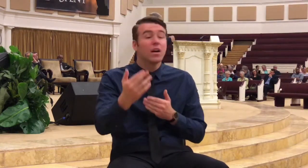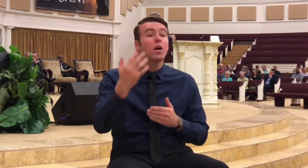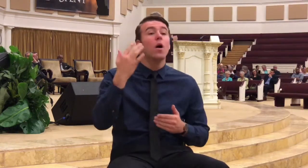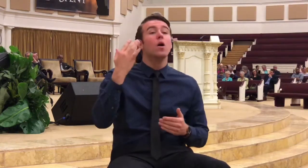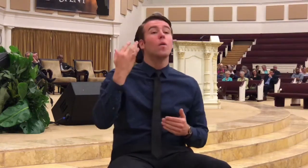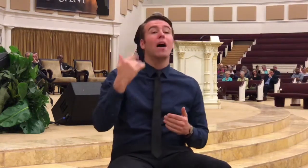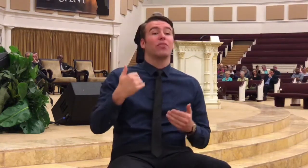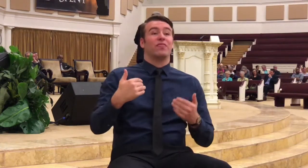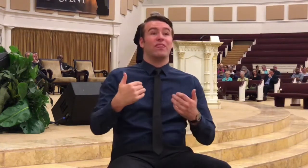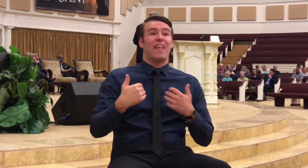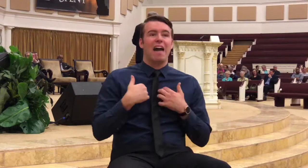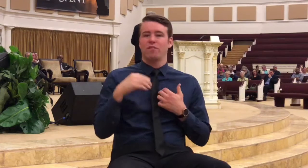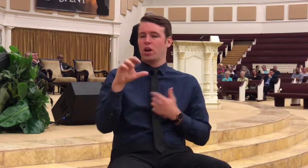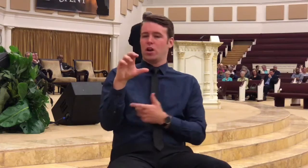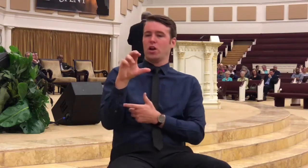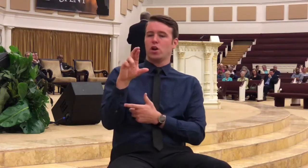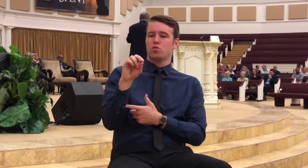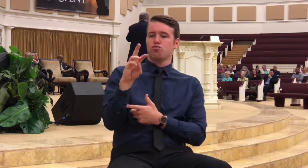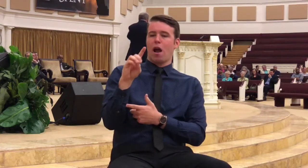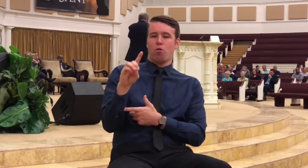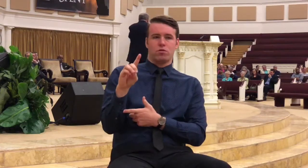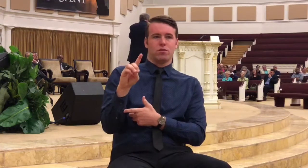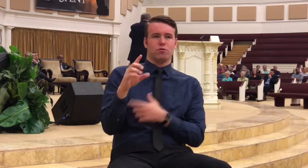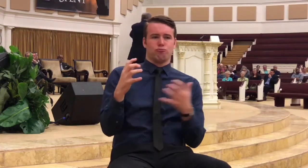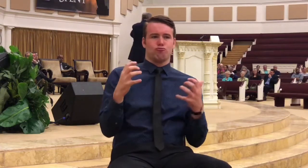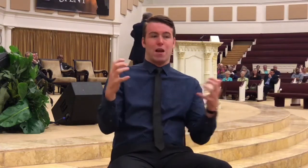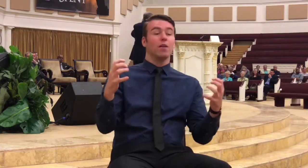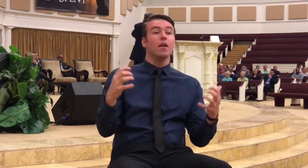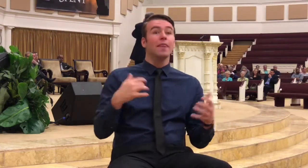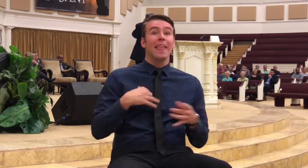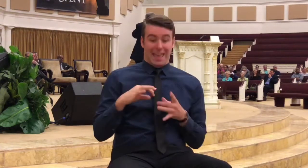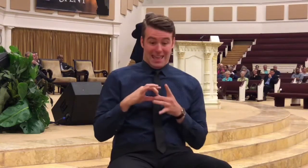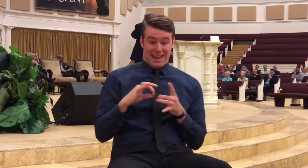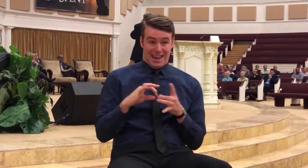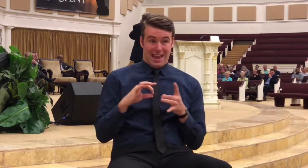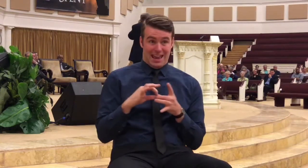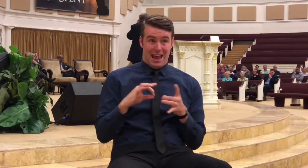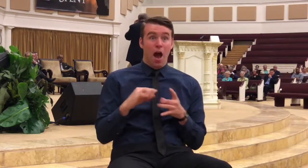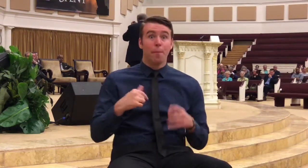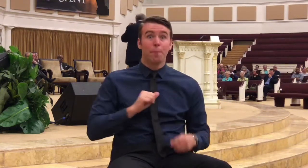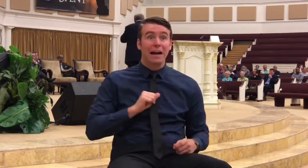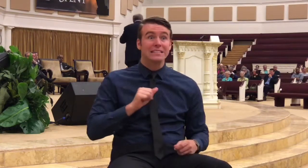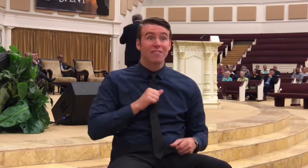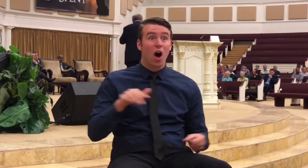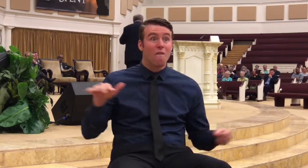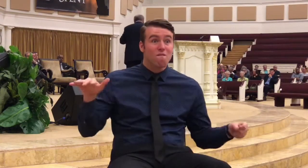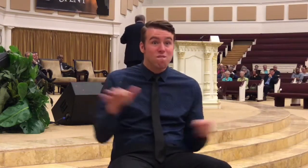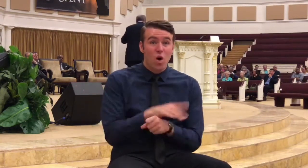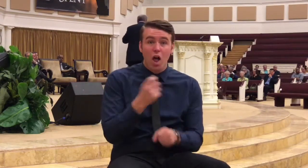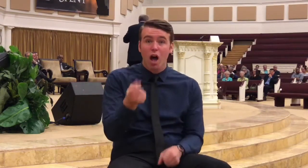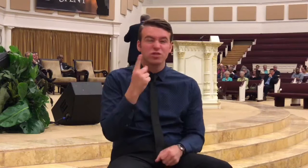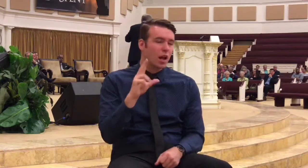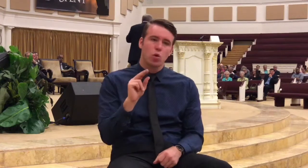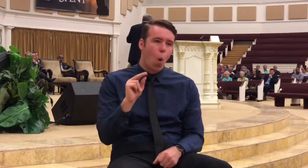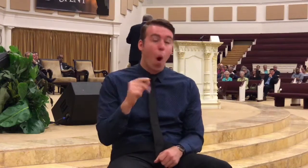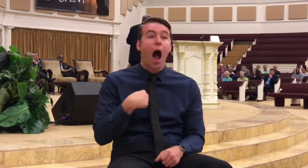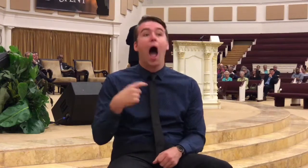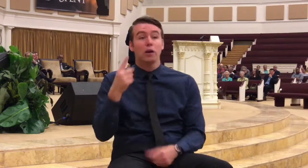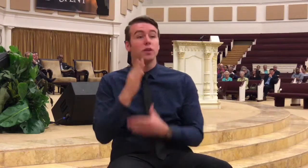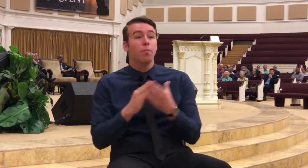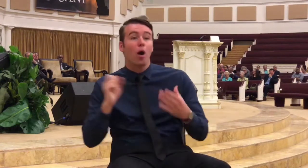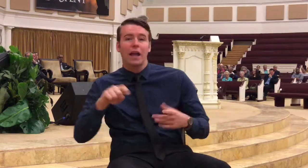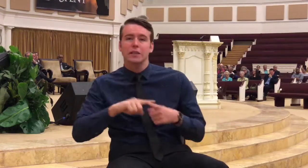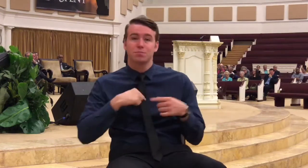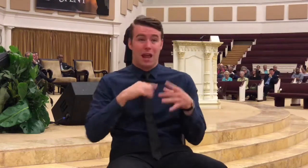because there is a crowd. And I don't fully understand what I'm about to say. I do understand part of it, but I'm sure not all of it. That